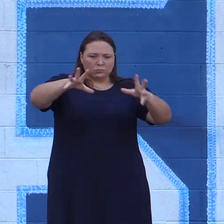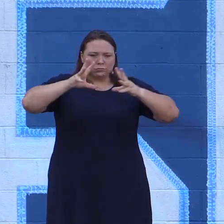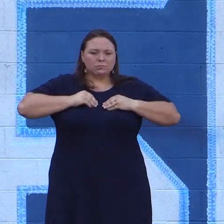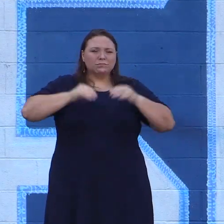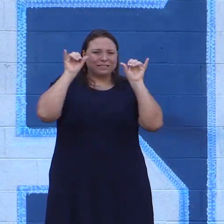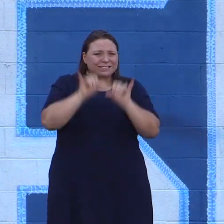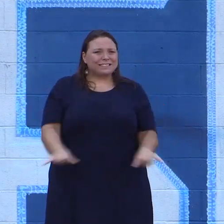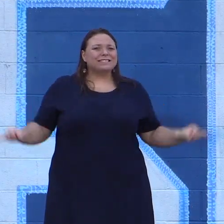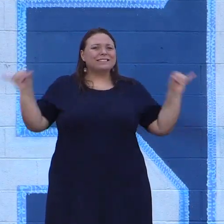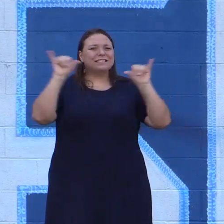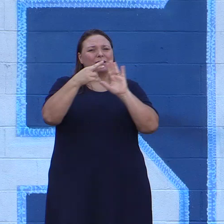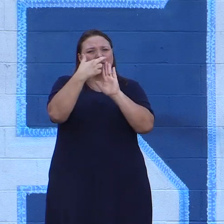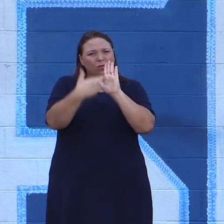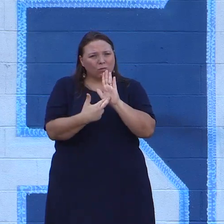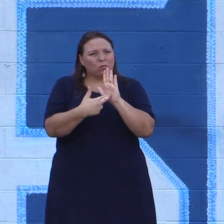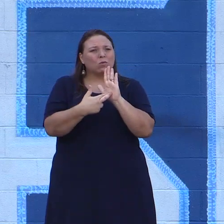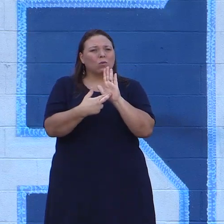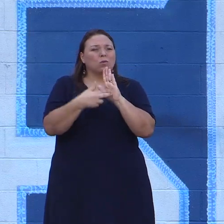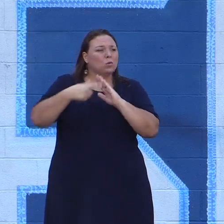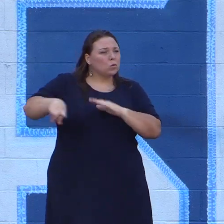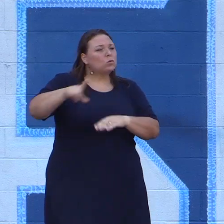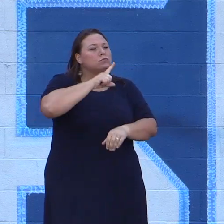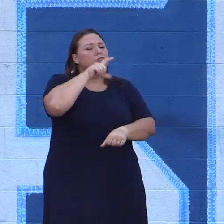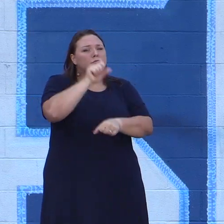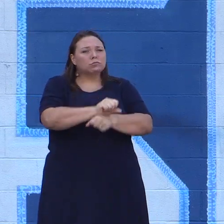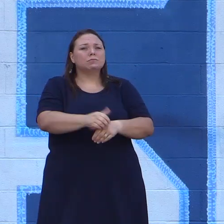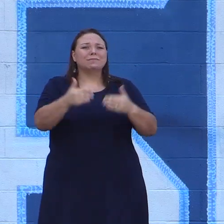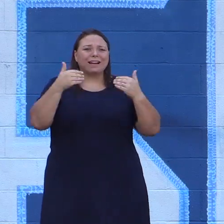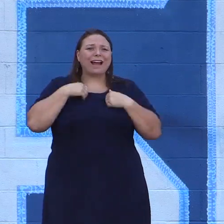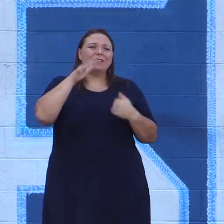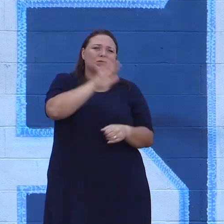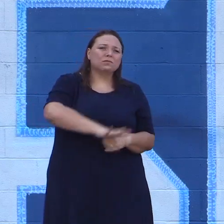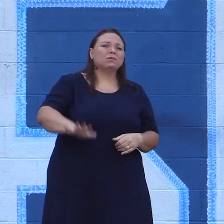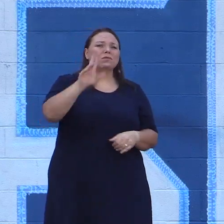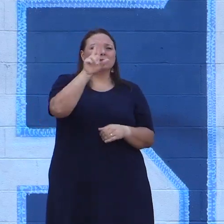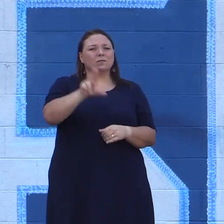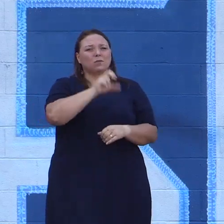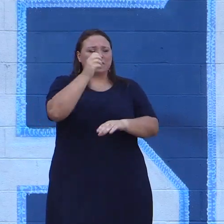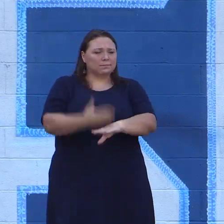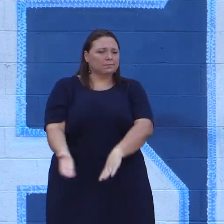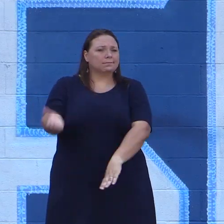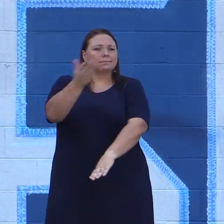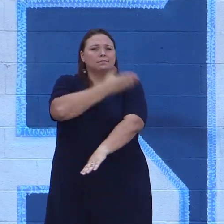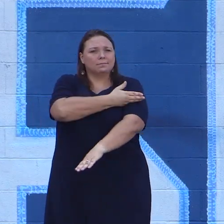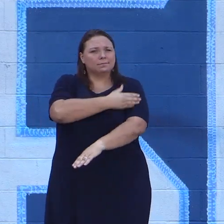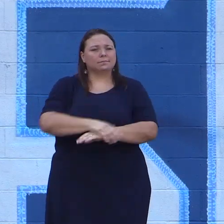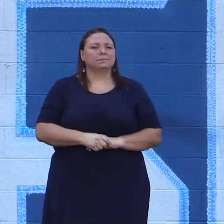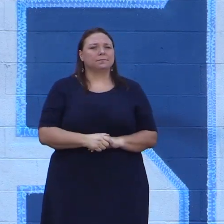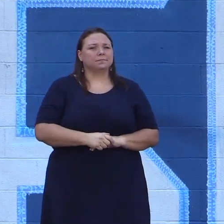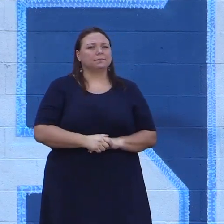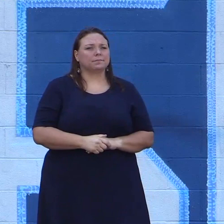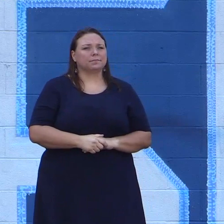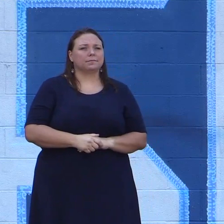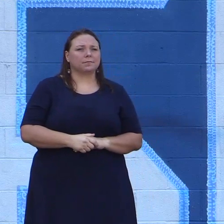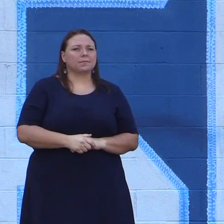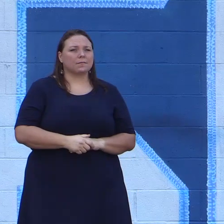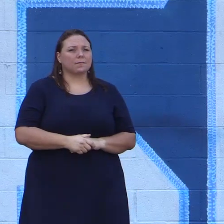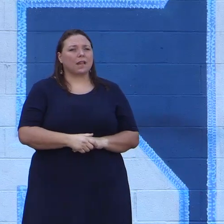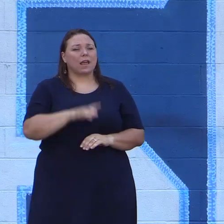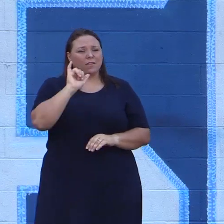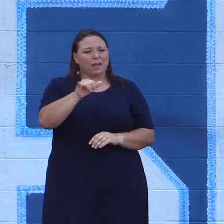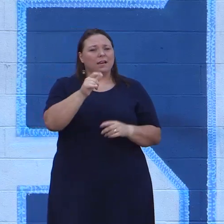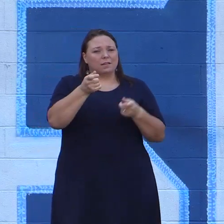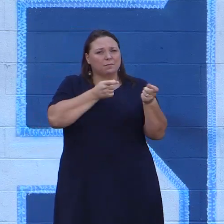same protocol, and you do have nationally an improvement in case